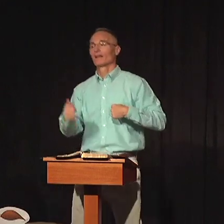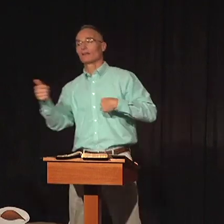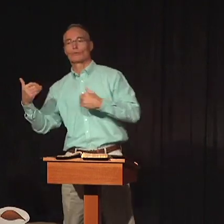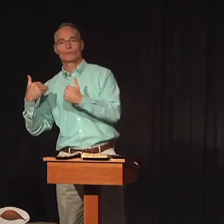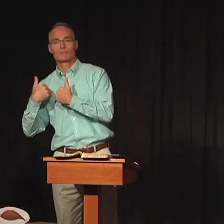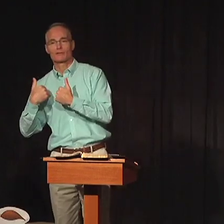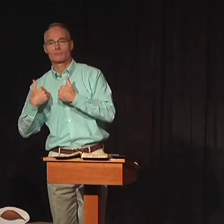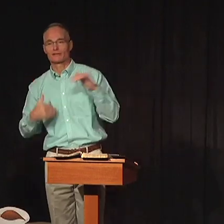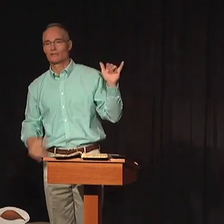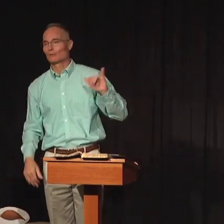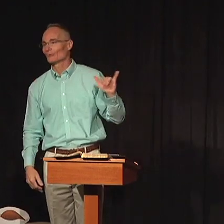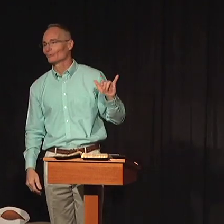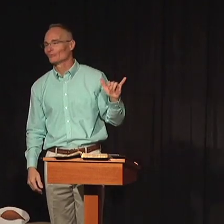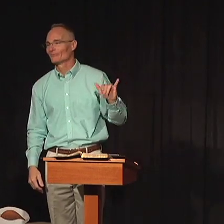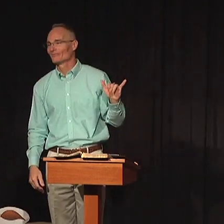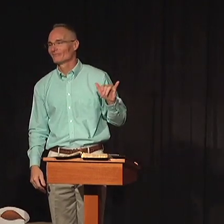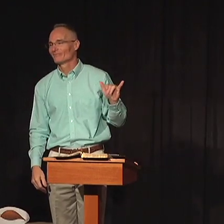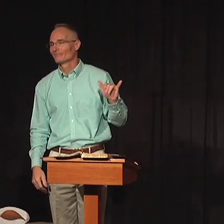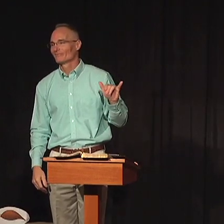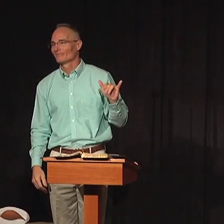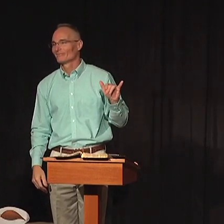And the priest had another responsibility too.